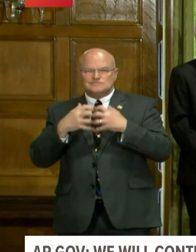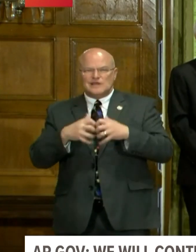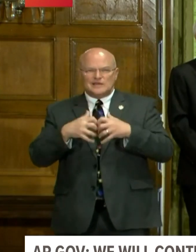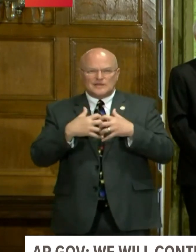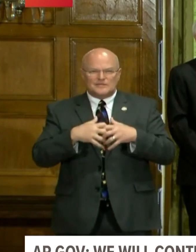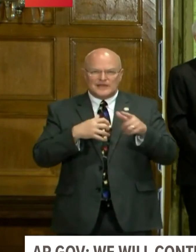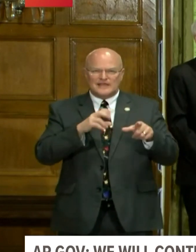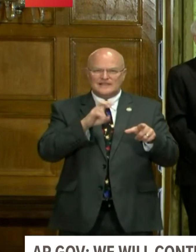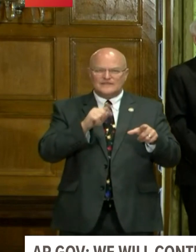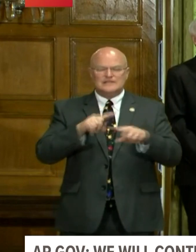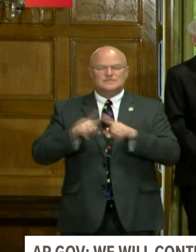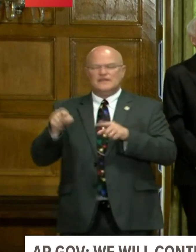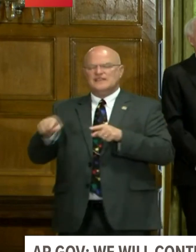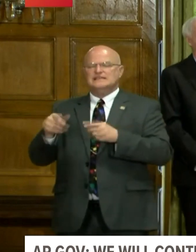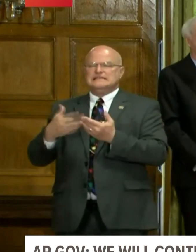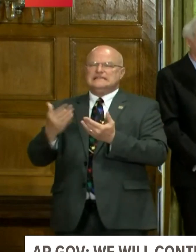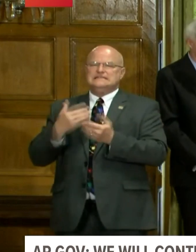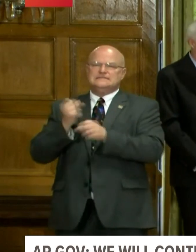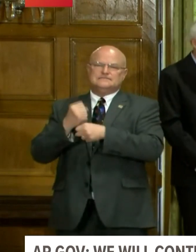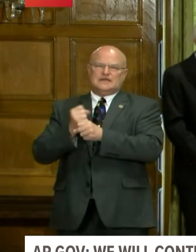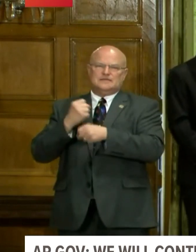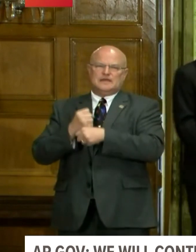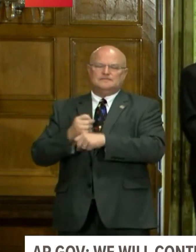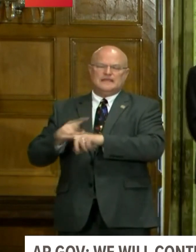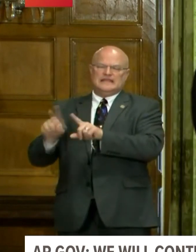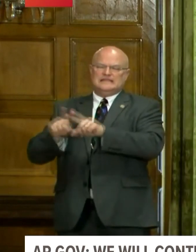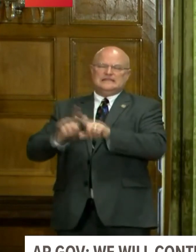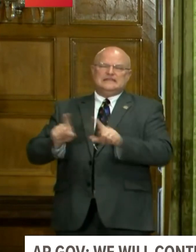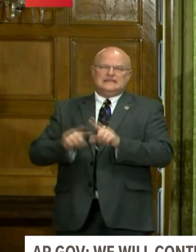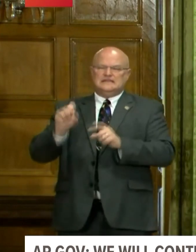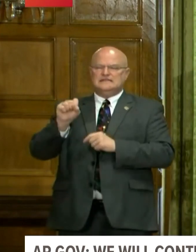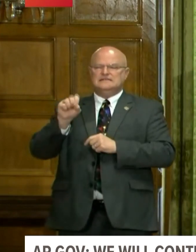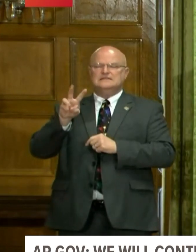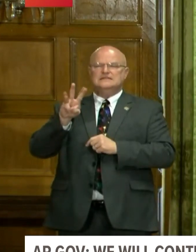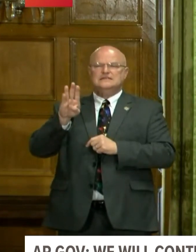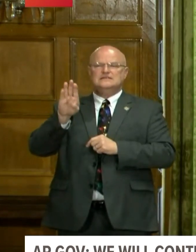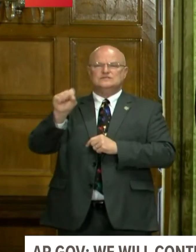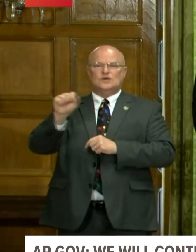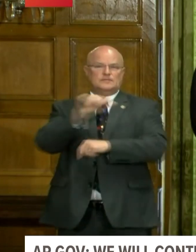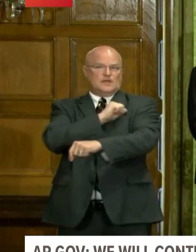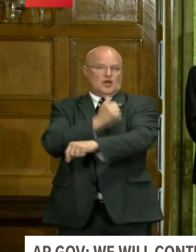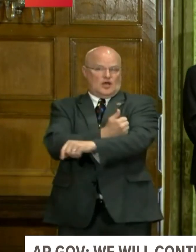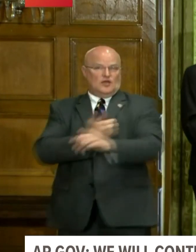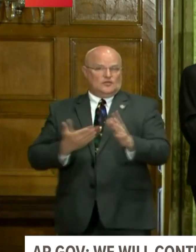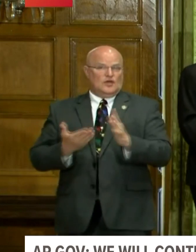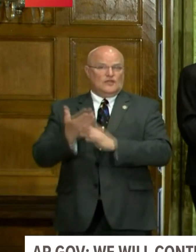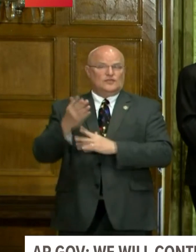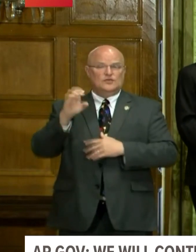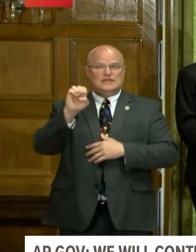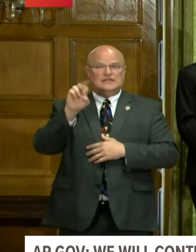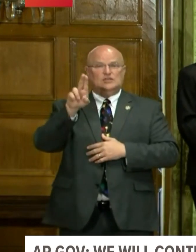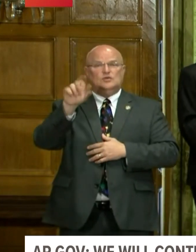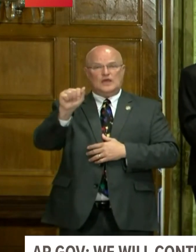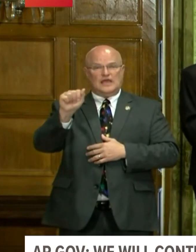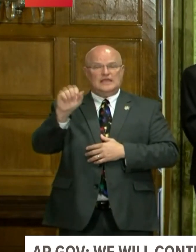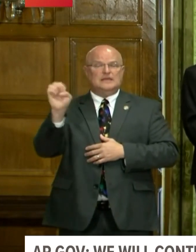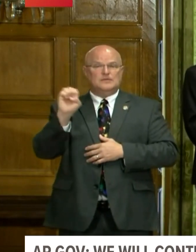more and more of those available, and then more and more different types of swabs have been authorized through